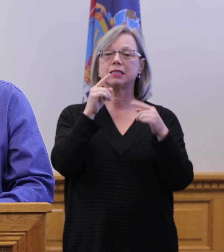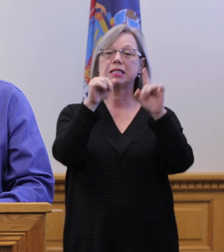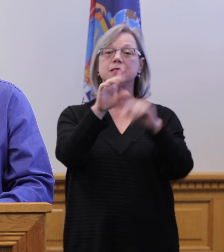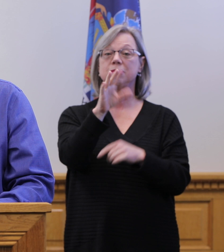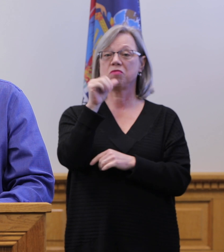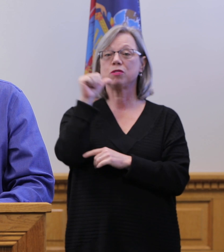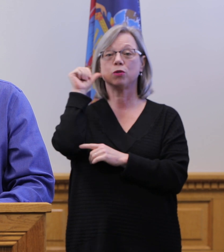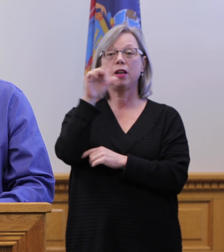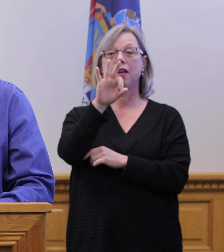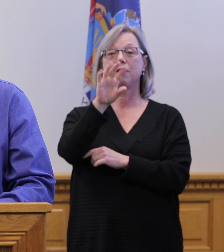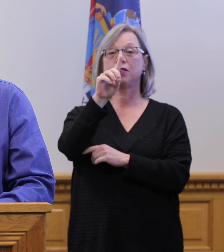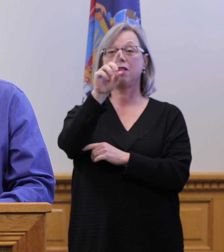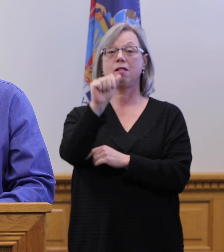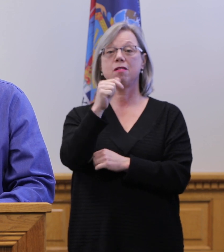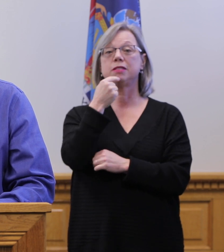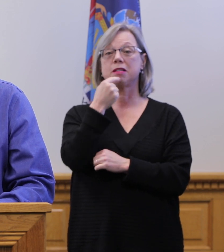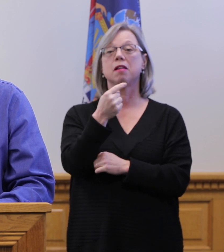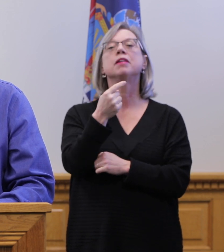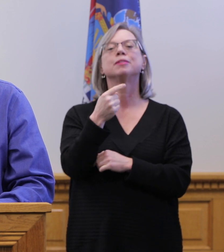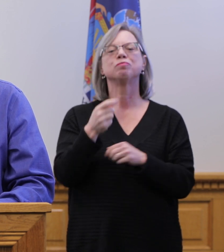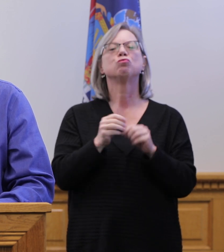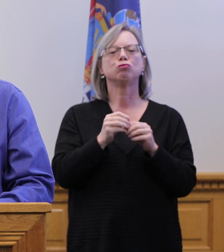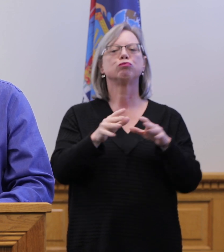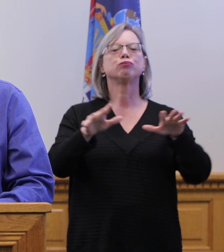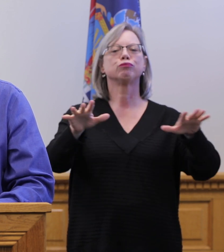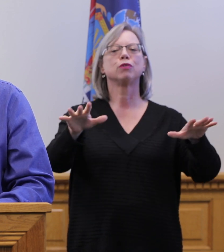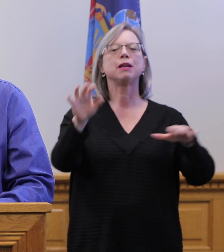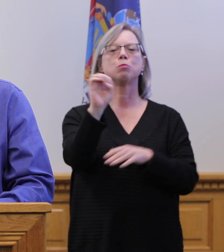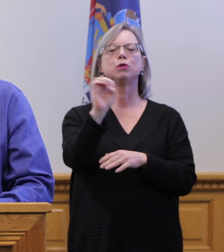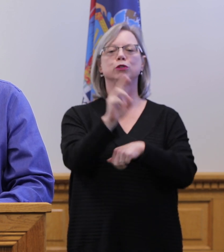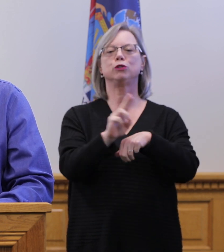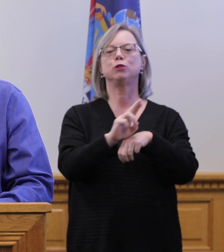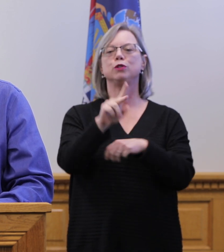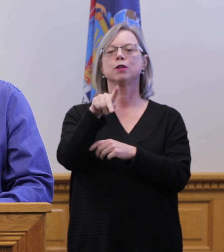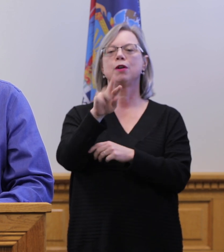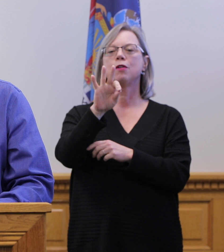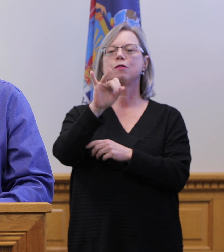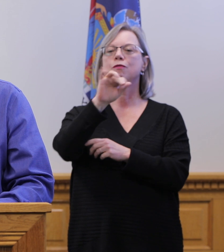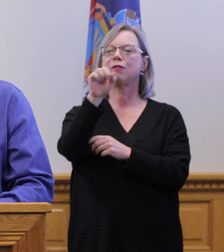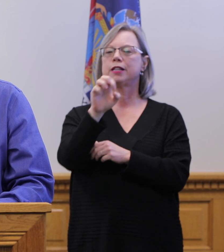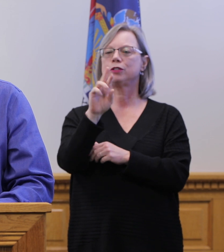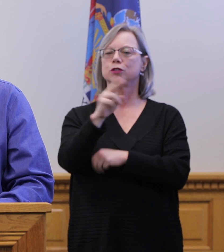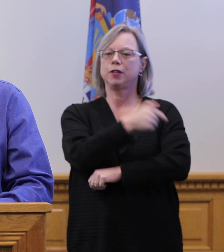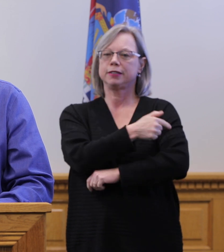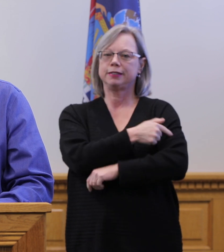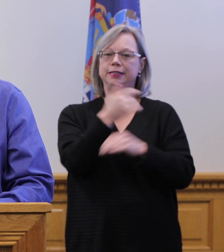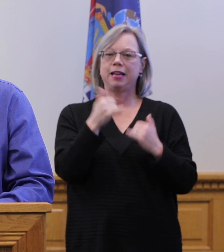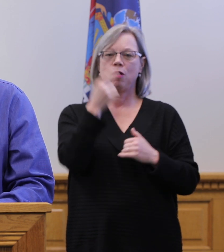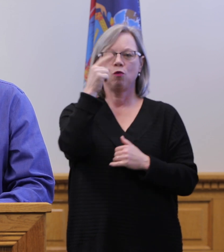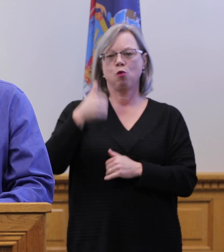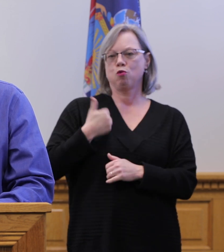announced yesterday it has expanded emergency use authorization of the Pfizer vaccine to now include youth aged 12 to